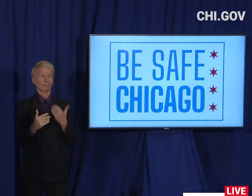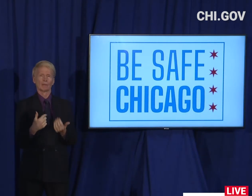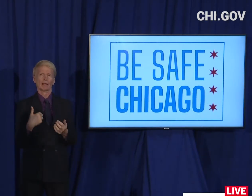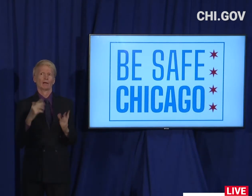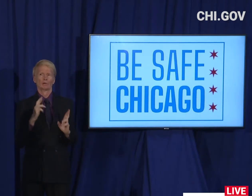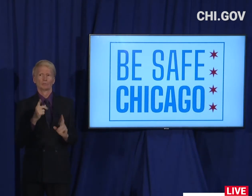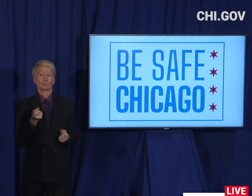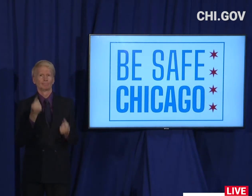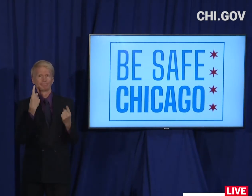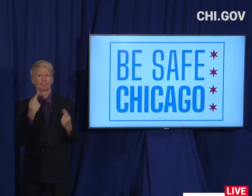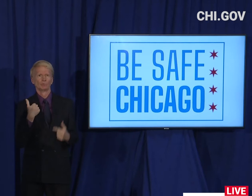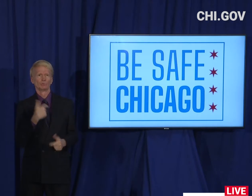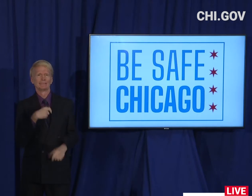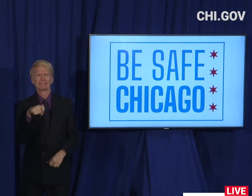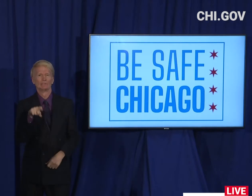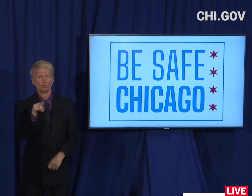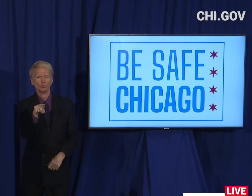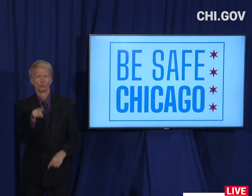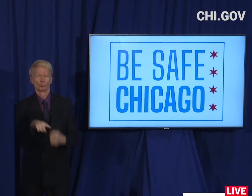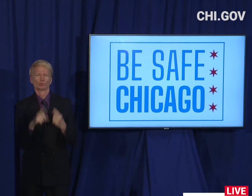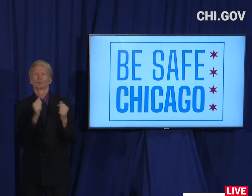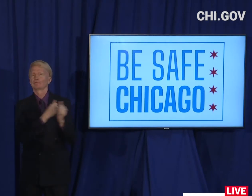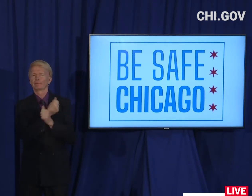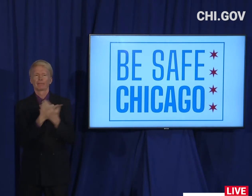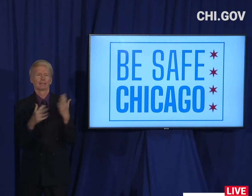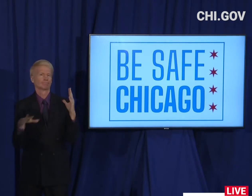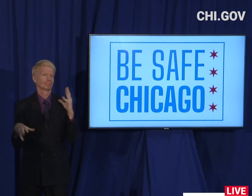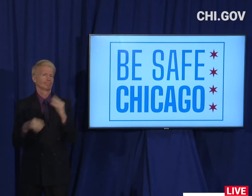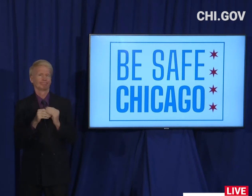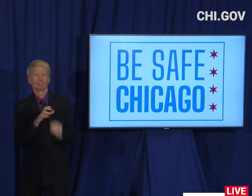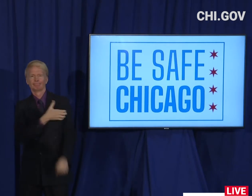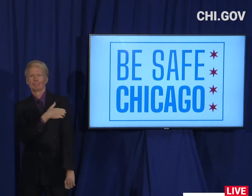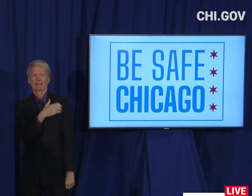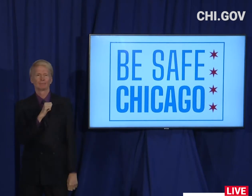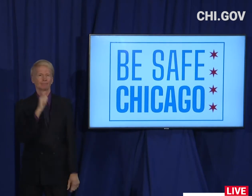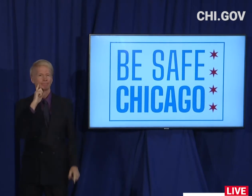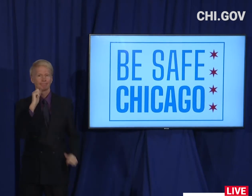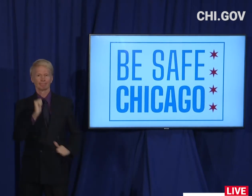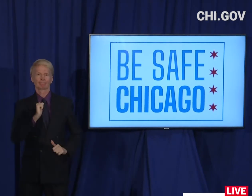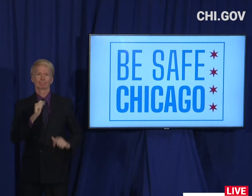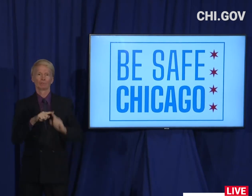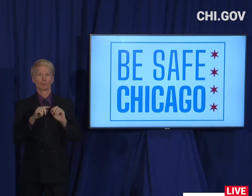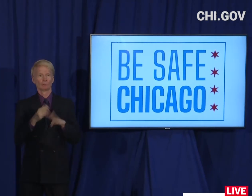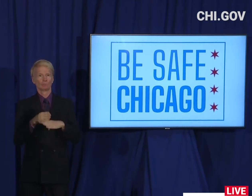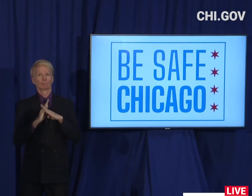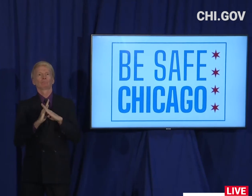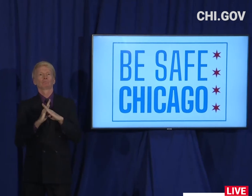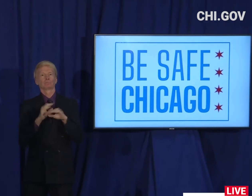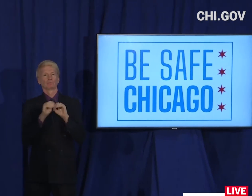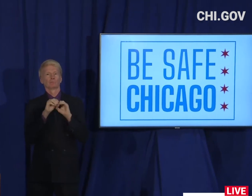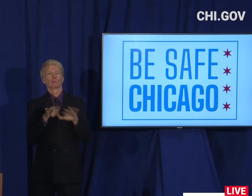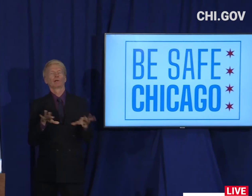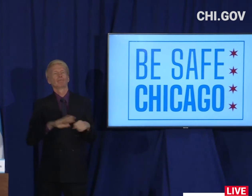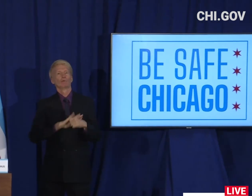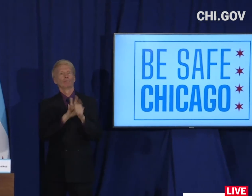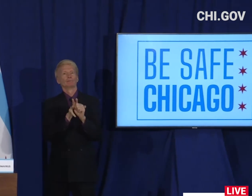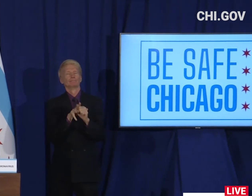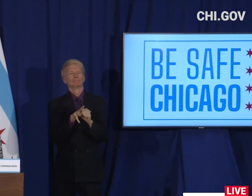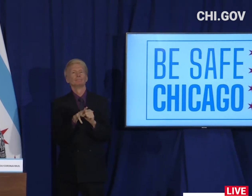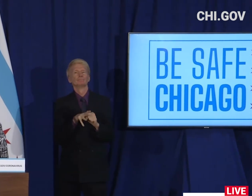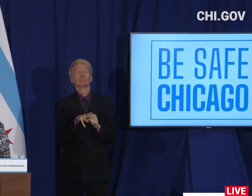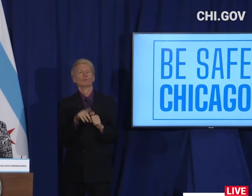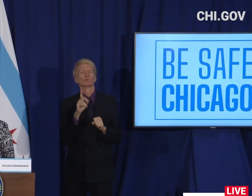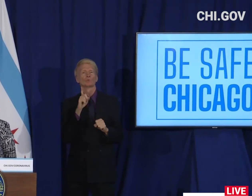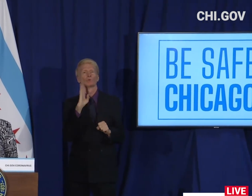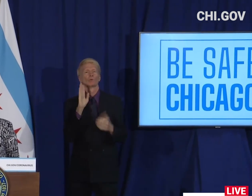everything in your power to stop giving COVID the chance to spread. You know what to do. We need you to